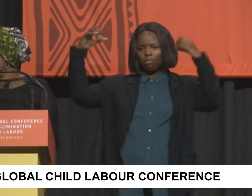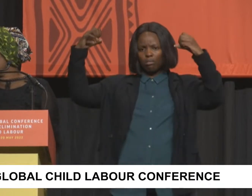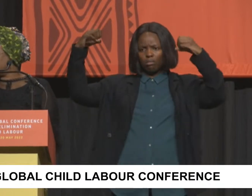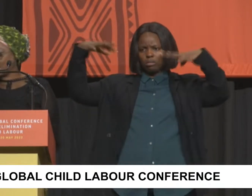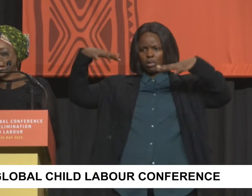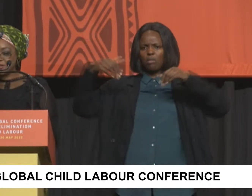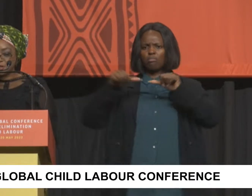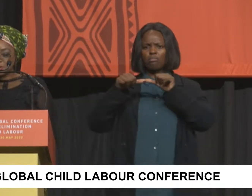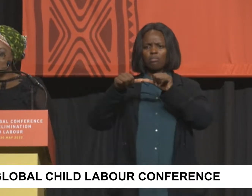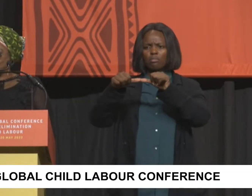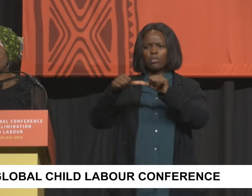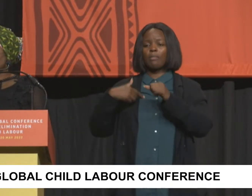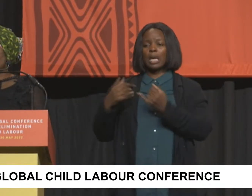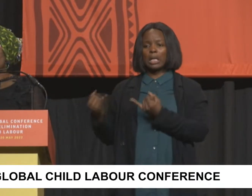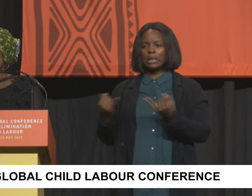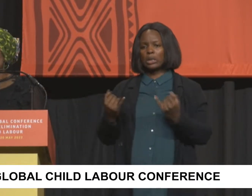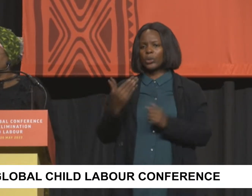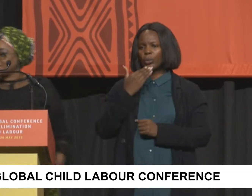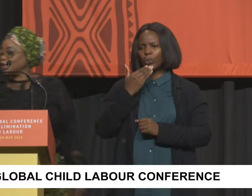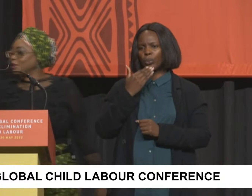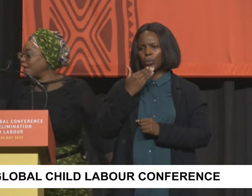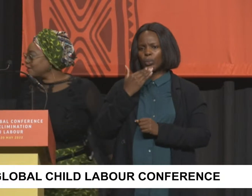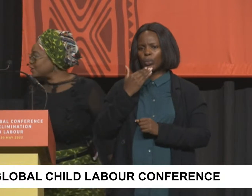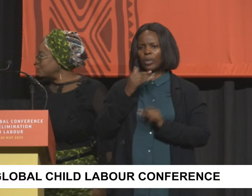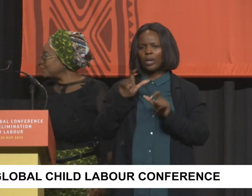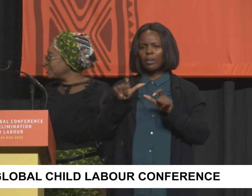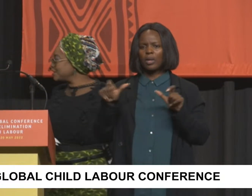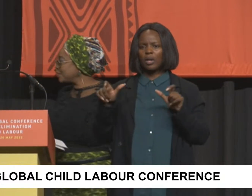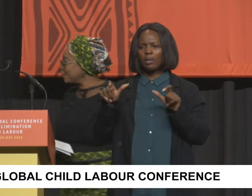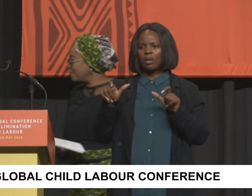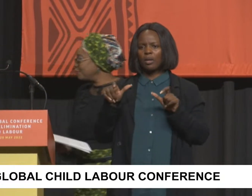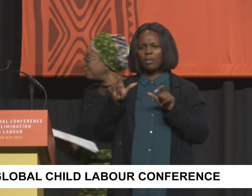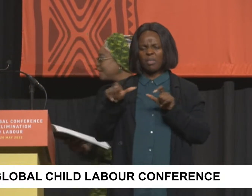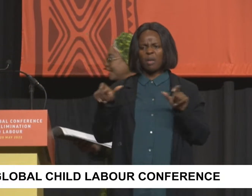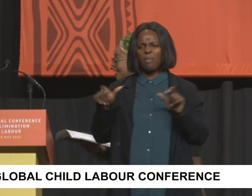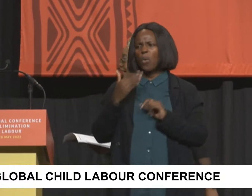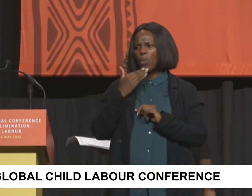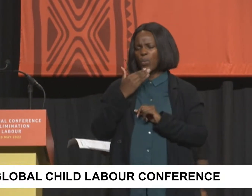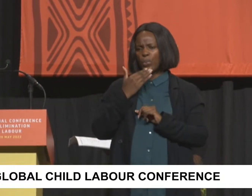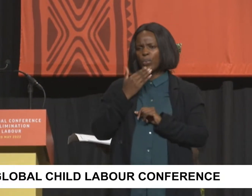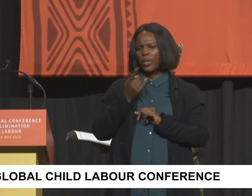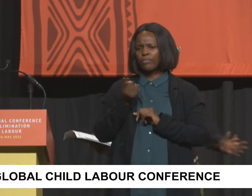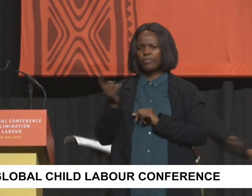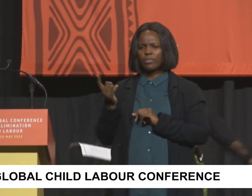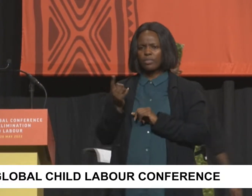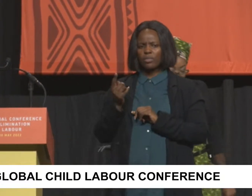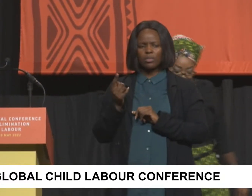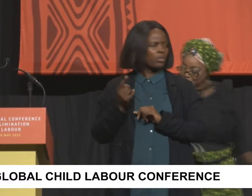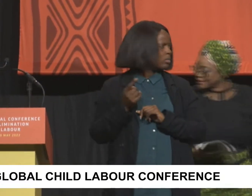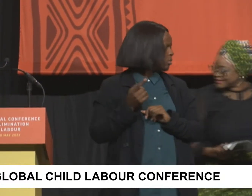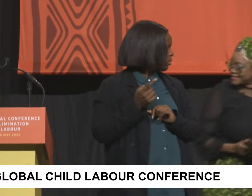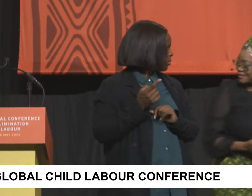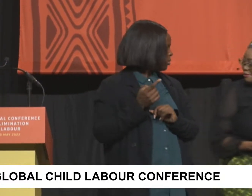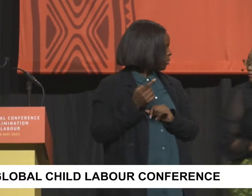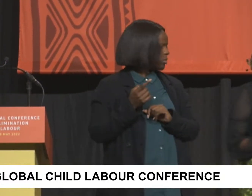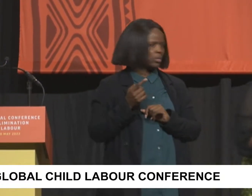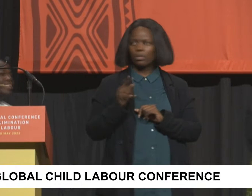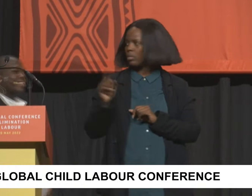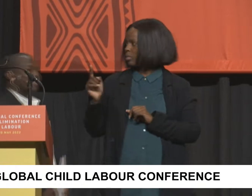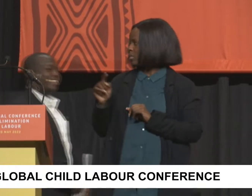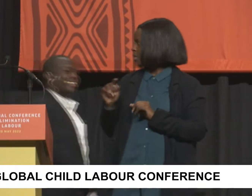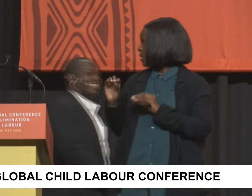so that I introduce you to the other two-thirds of let's move in, so they can see